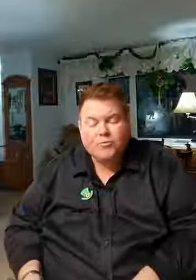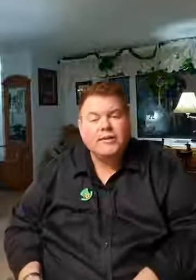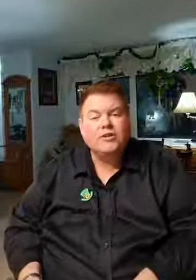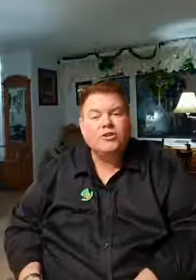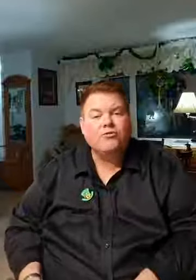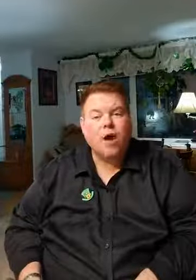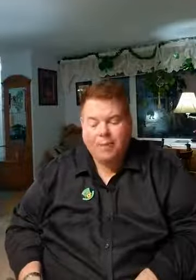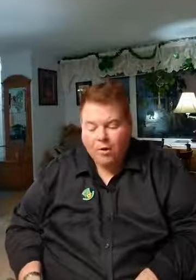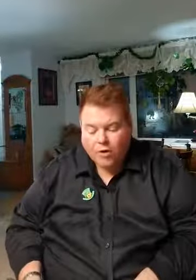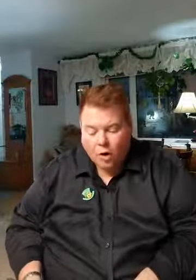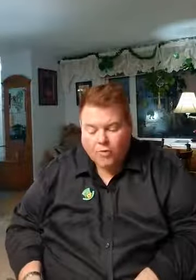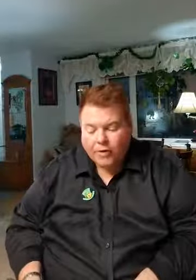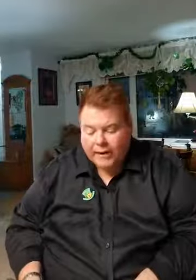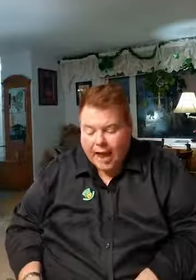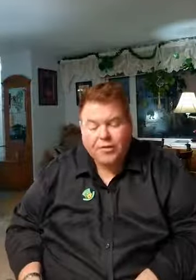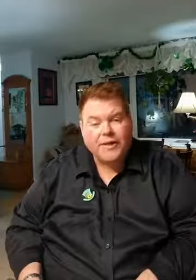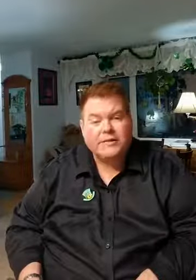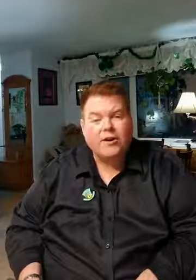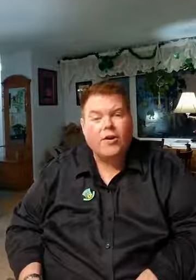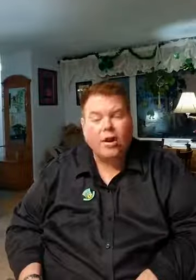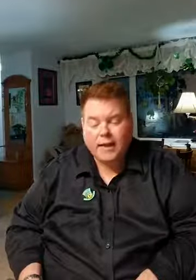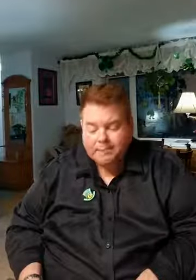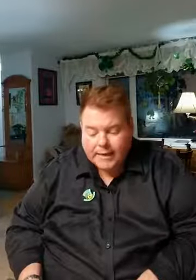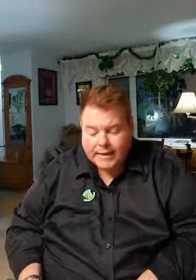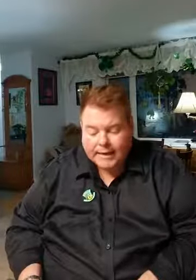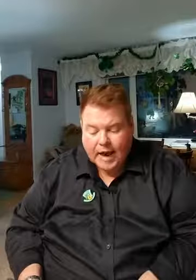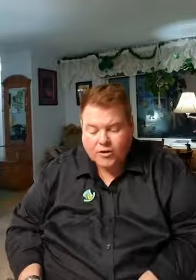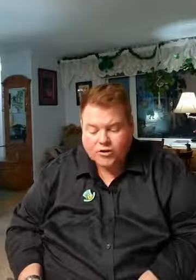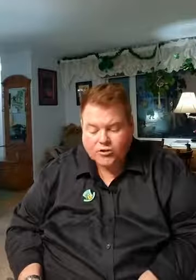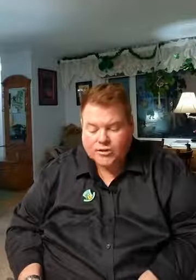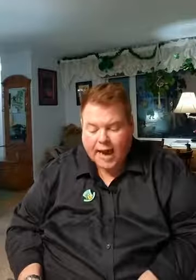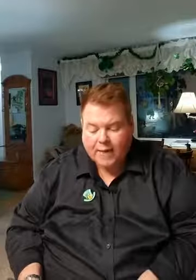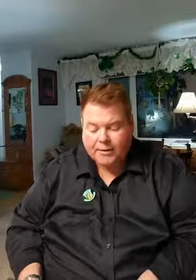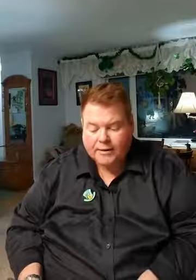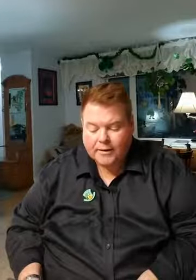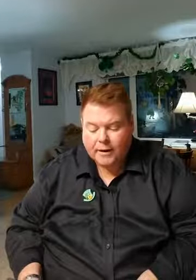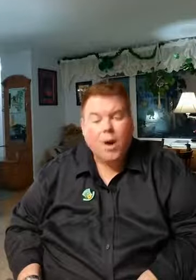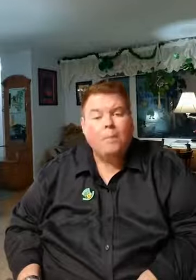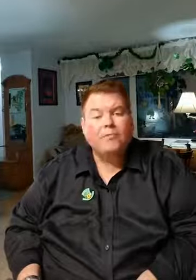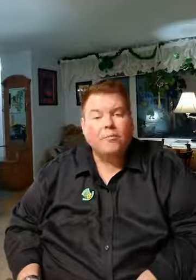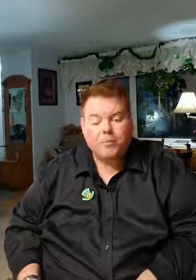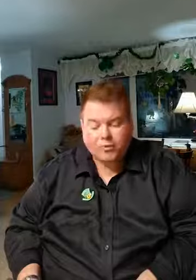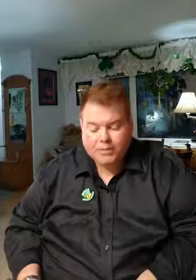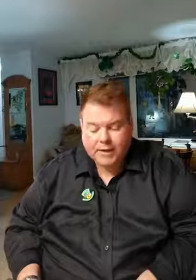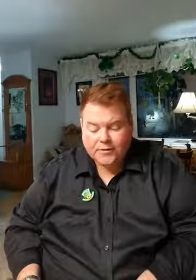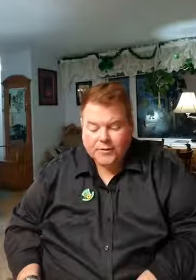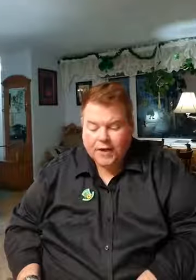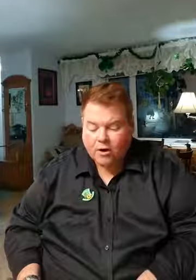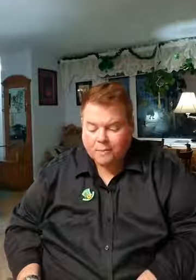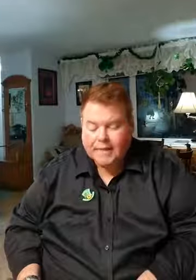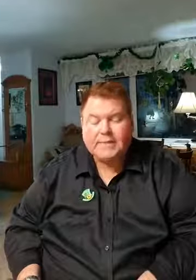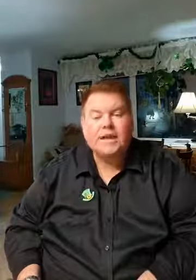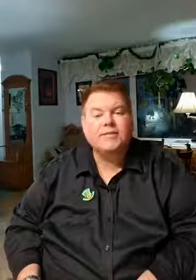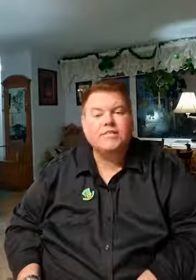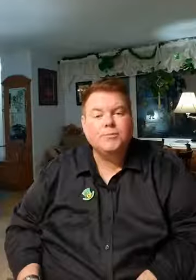to describe how God will allow things that are not immediately understood to happen, but from the perspective that they are a means of